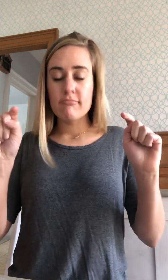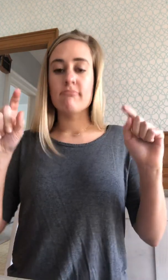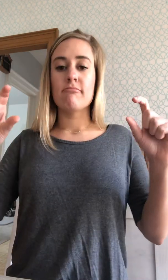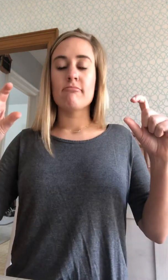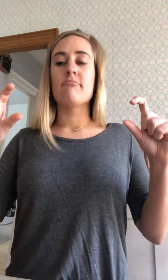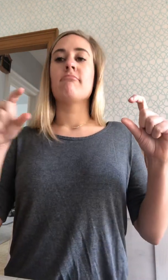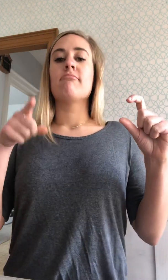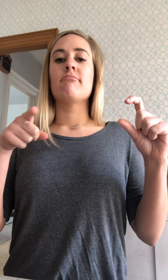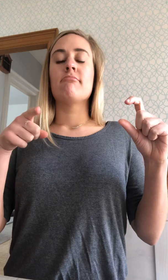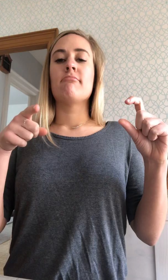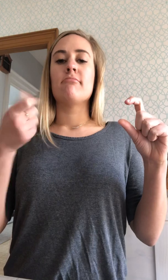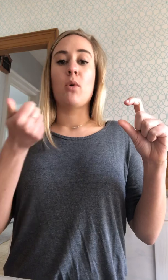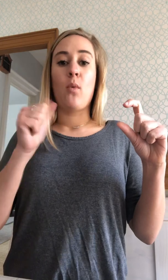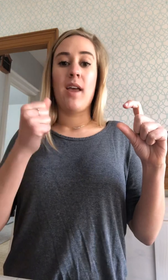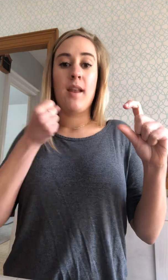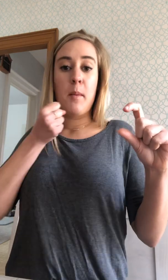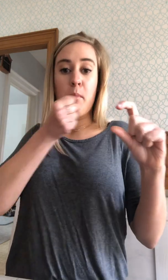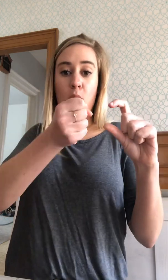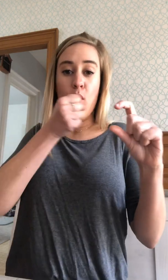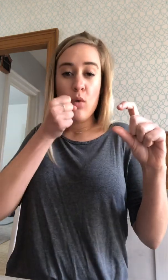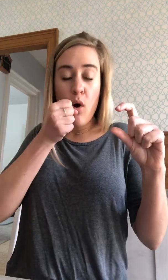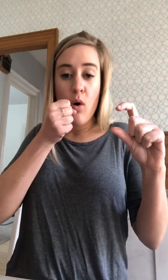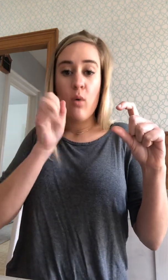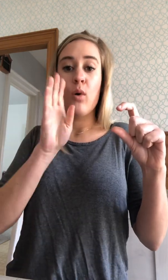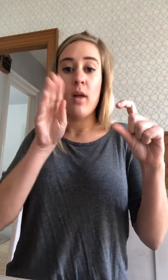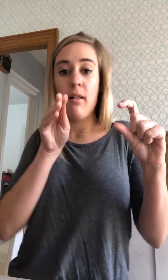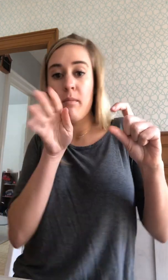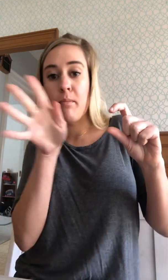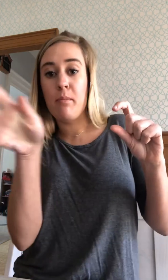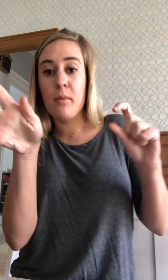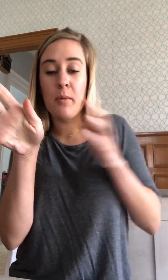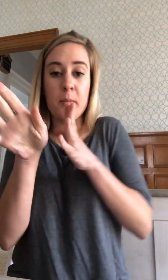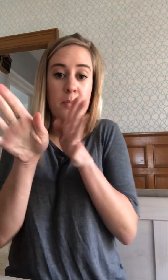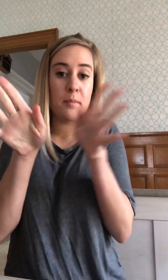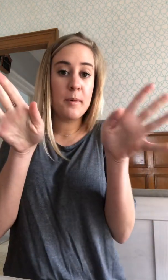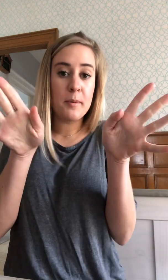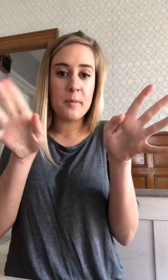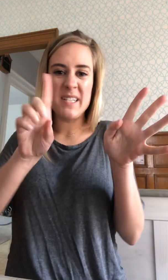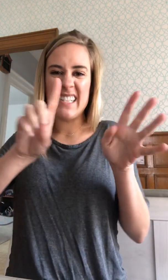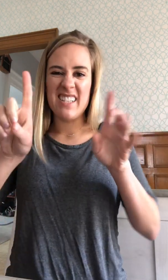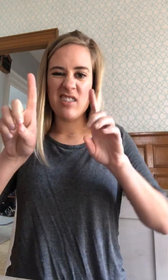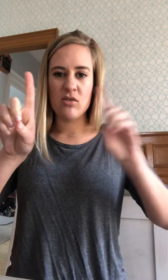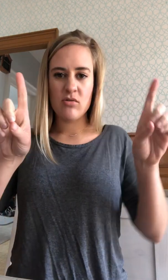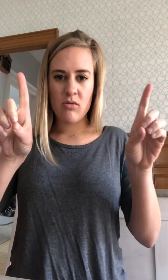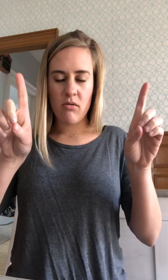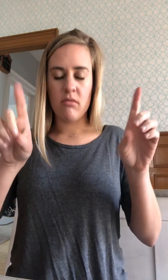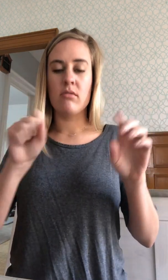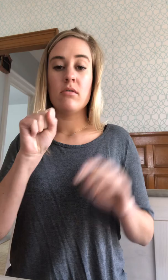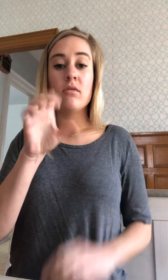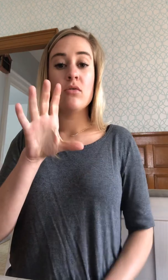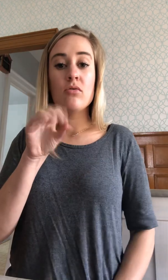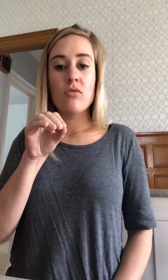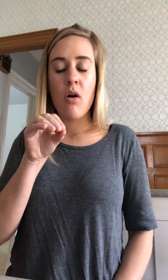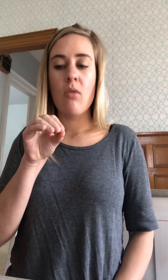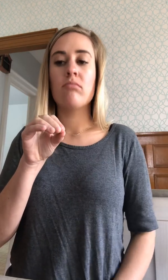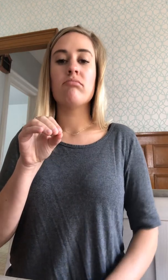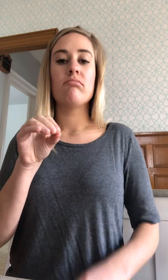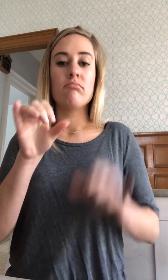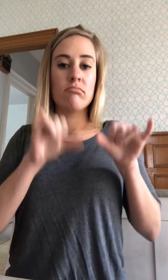force to the point of impact and a point most distal from that. So what we commonly see, if